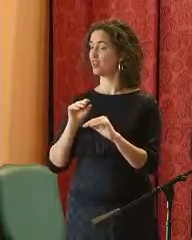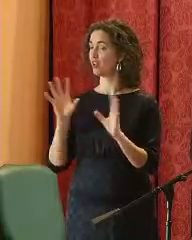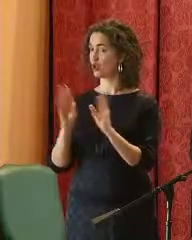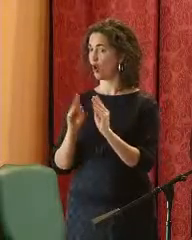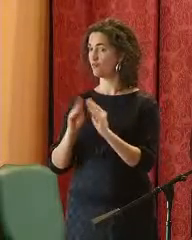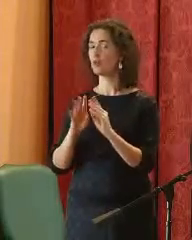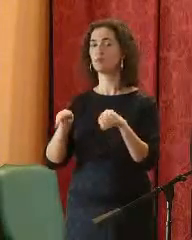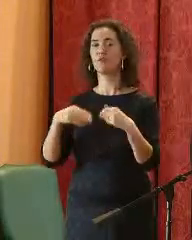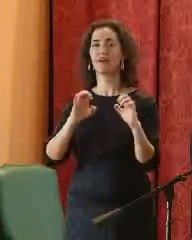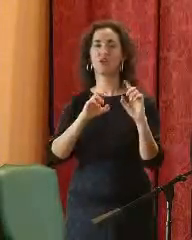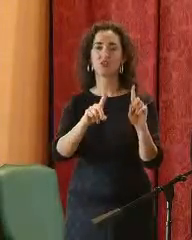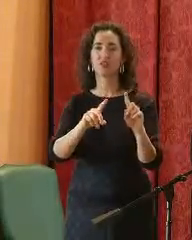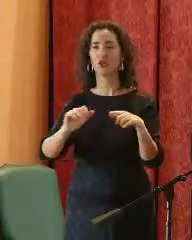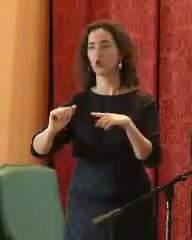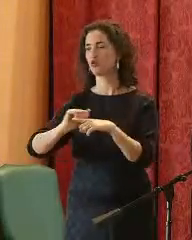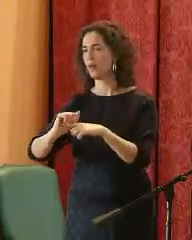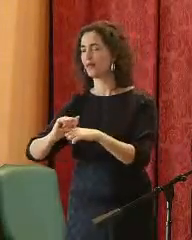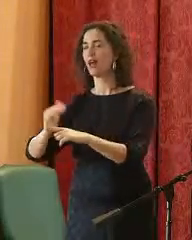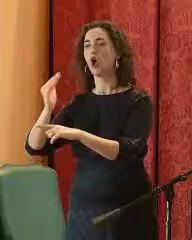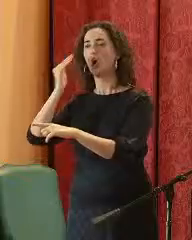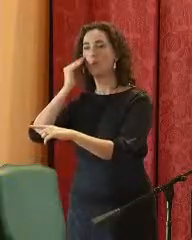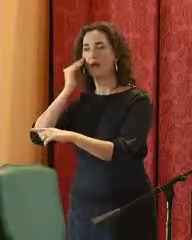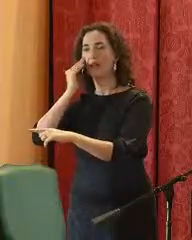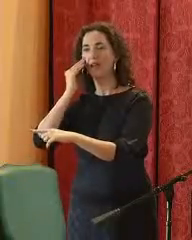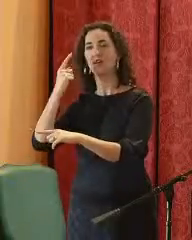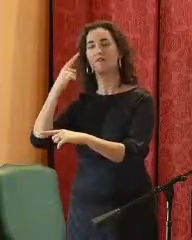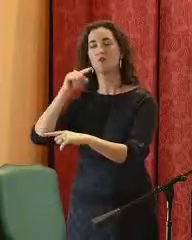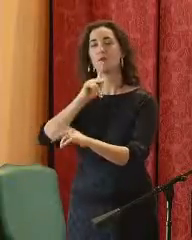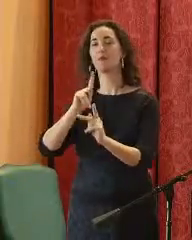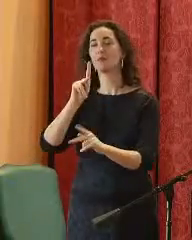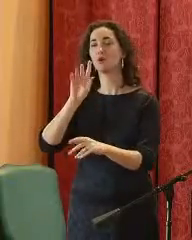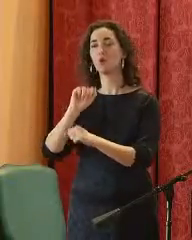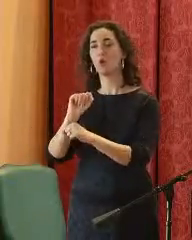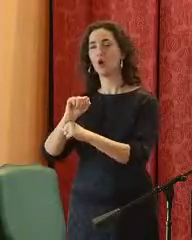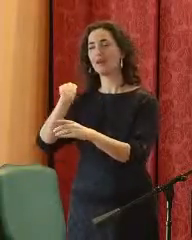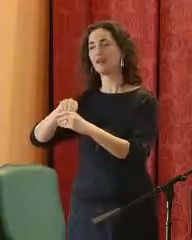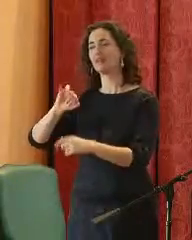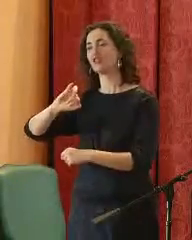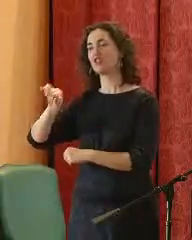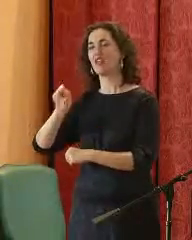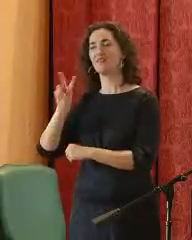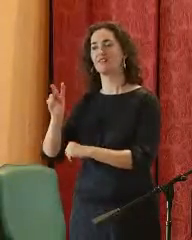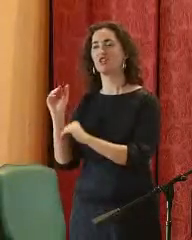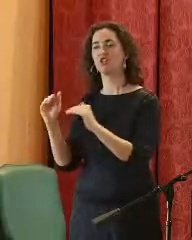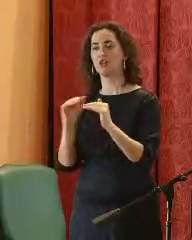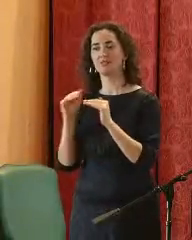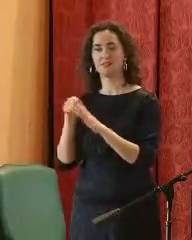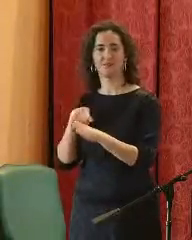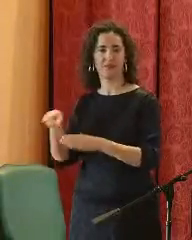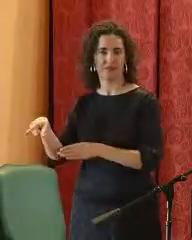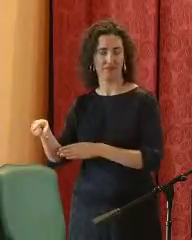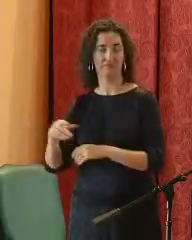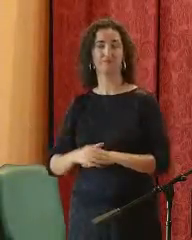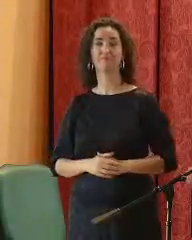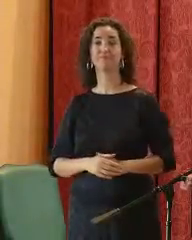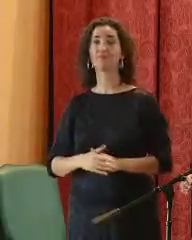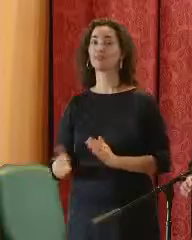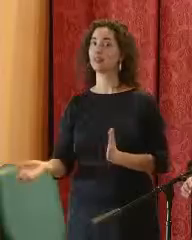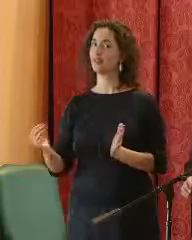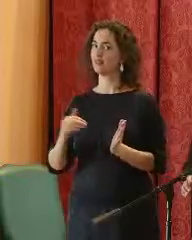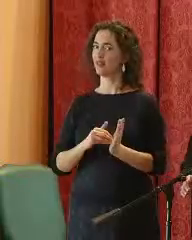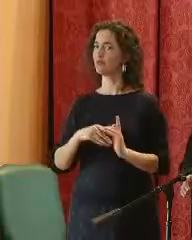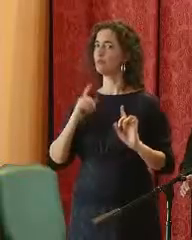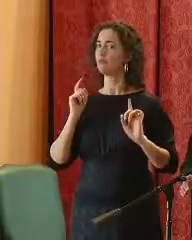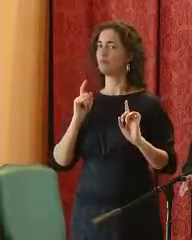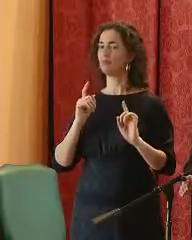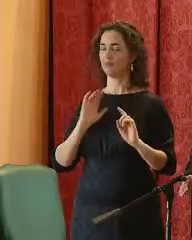education, training, and awareness for folks working in the juvenile justice field. Again, the idea